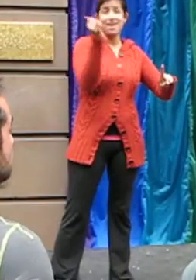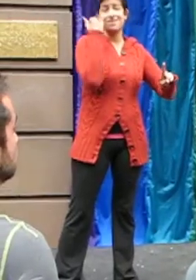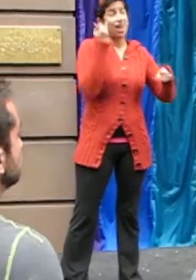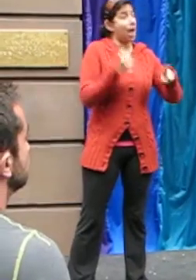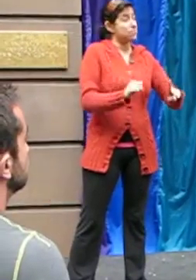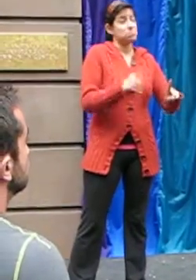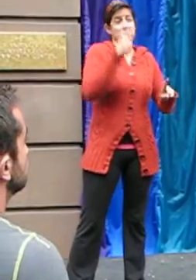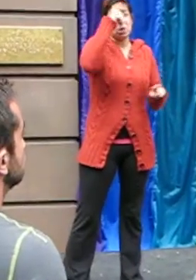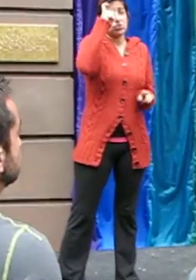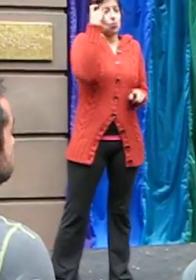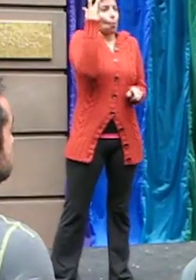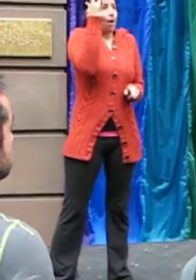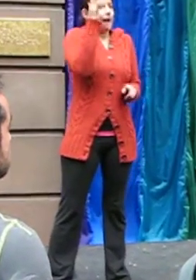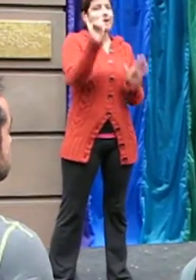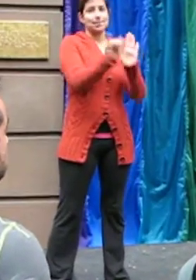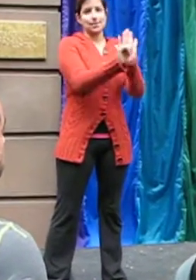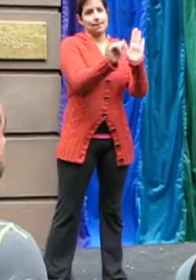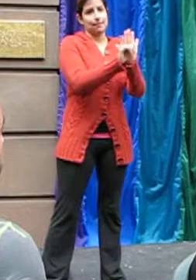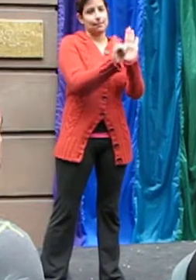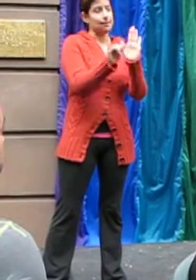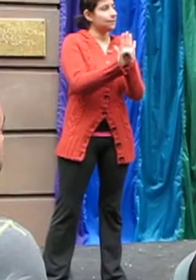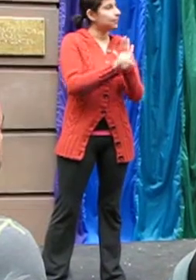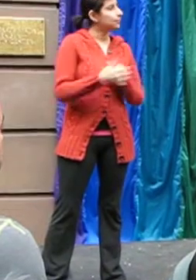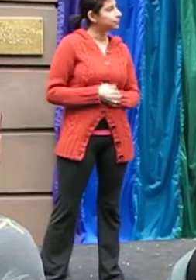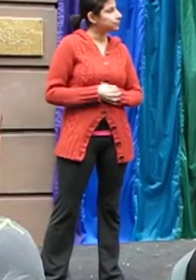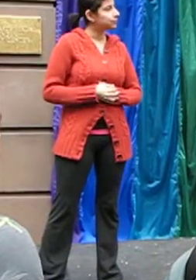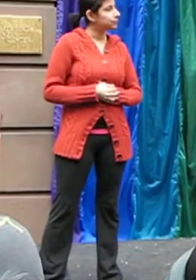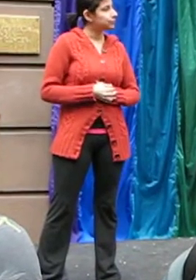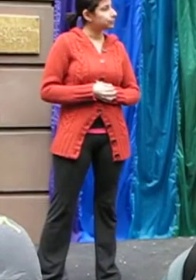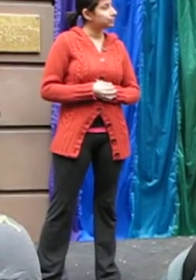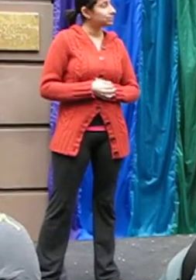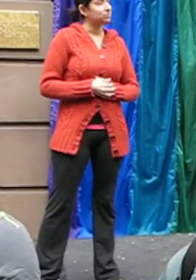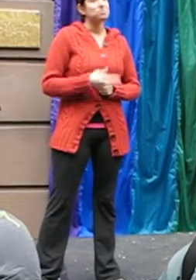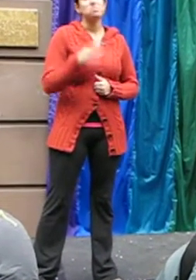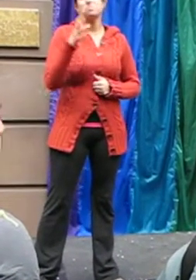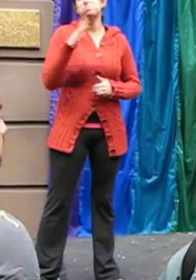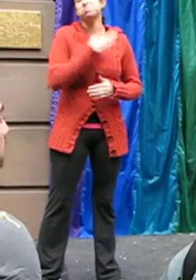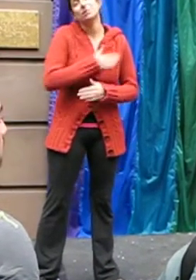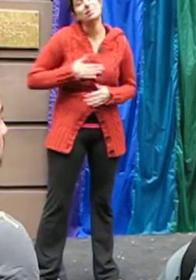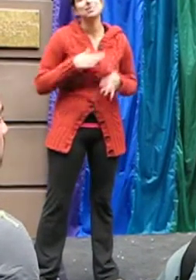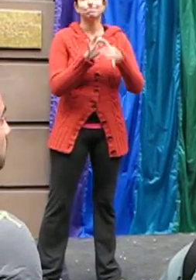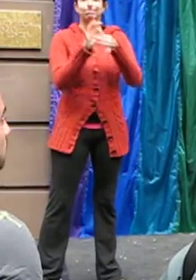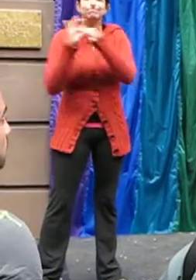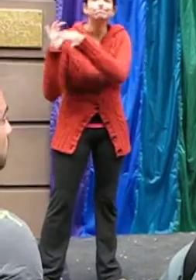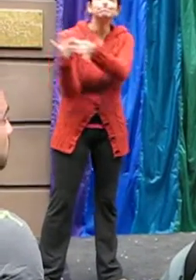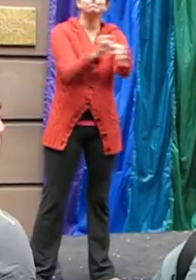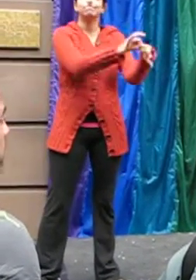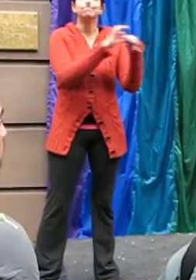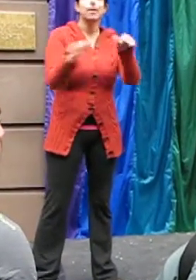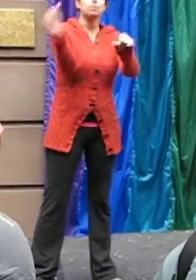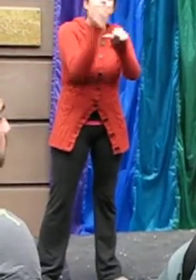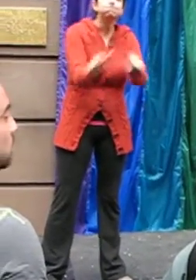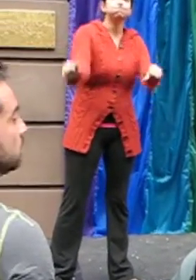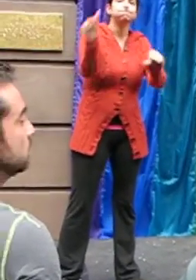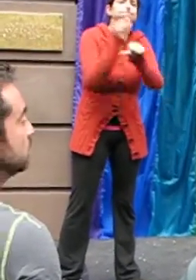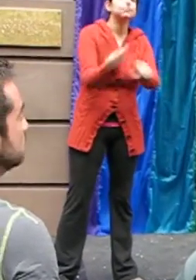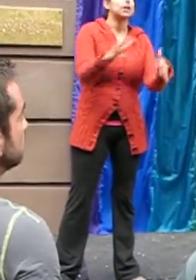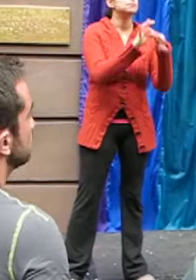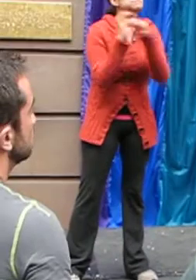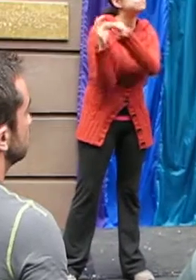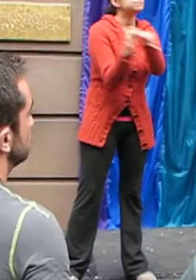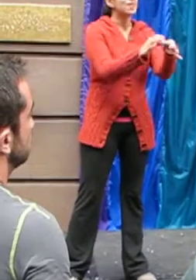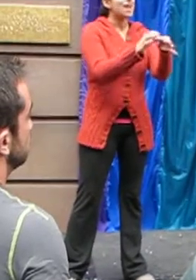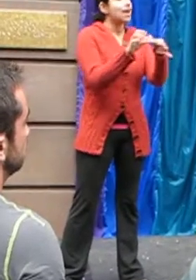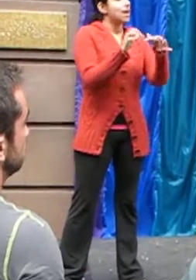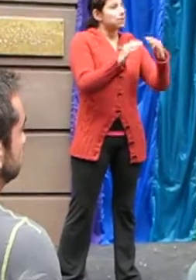identity. Work with us to end the policies and the laws that discriminate against us and create a culture where we are less